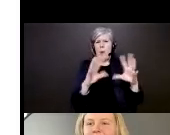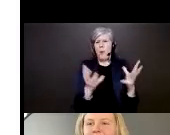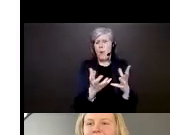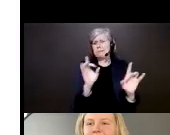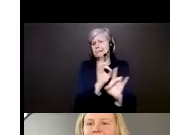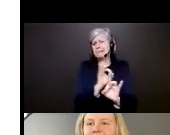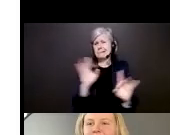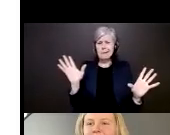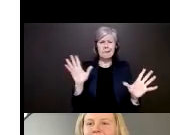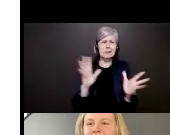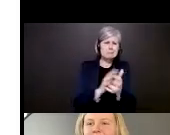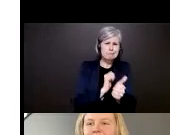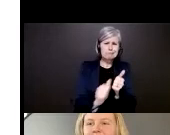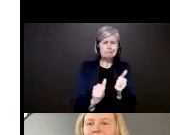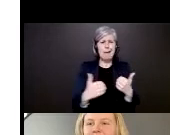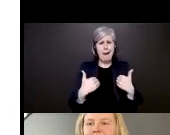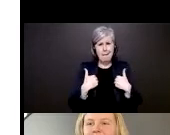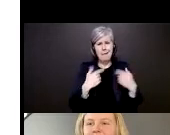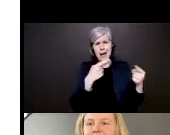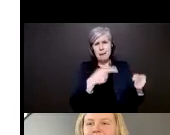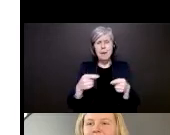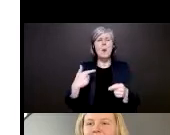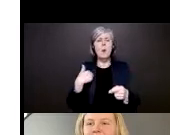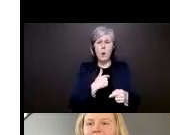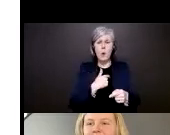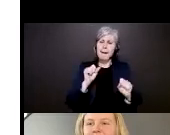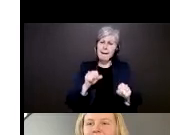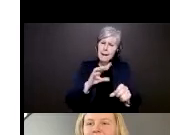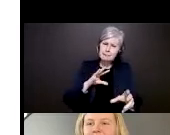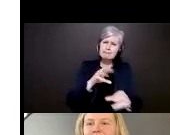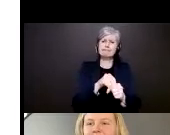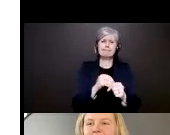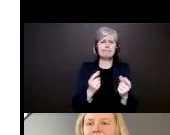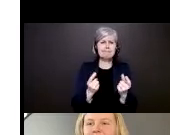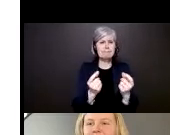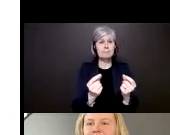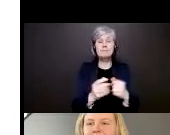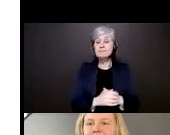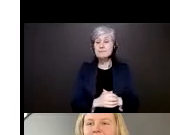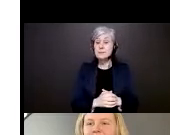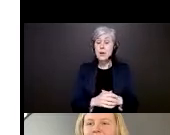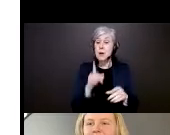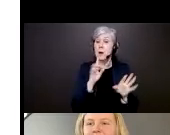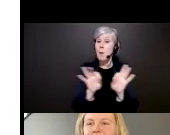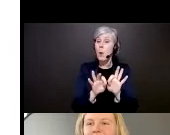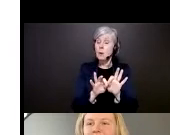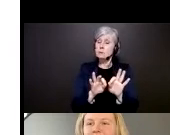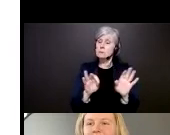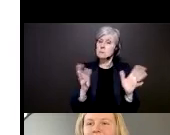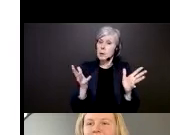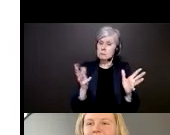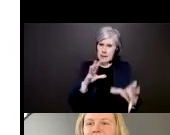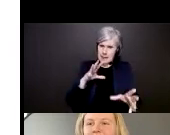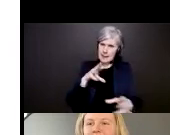do better. Engagement is absolutely the key. So there are suggestions about things you can do. Join your